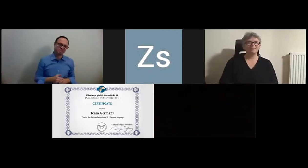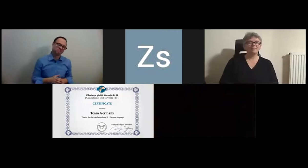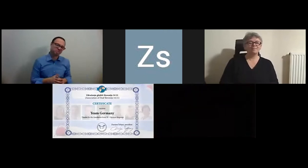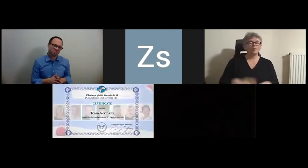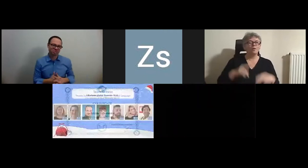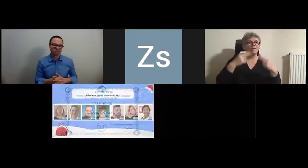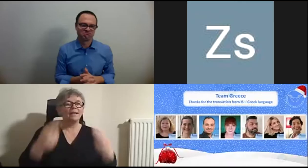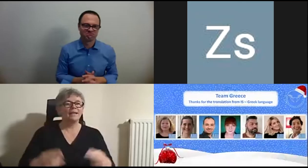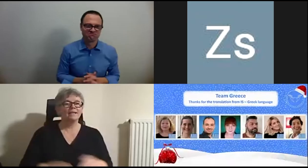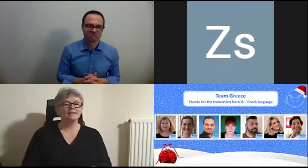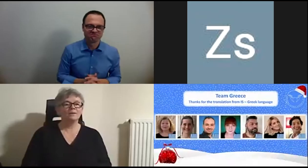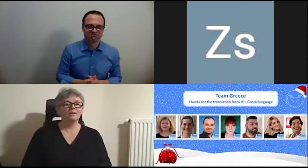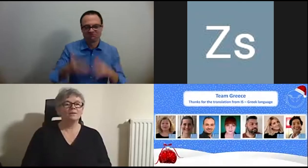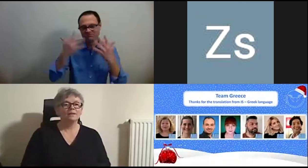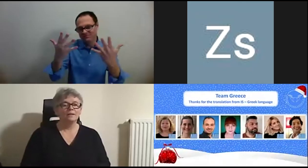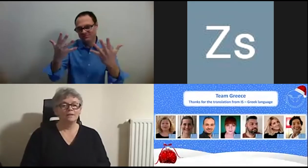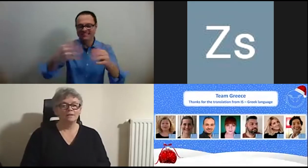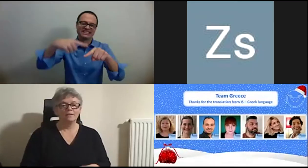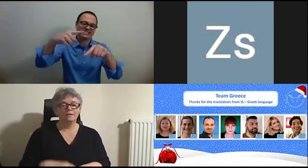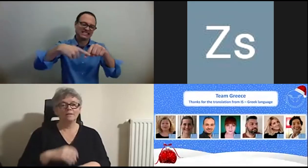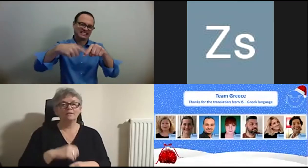Thank you, bye.